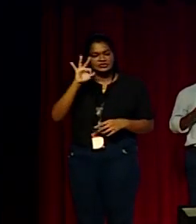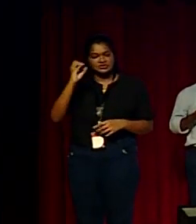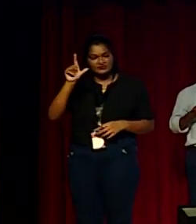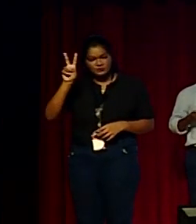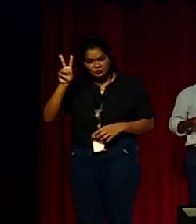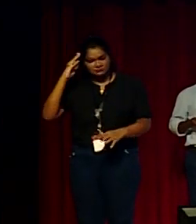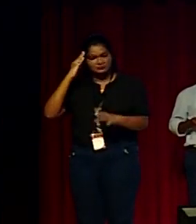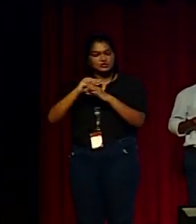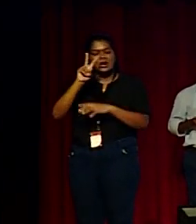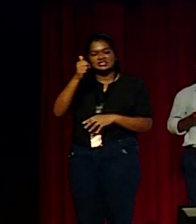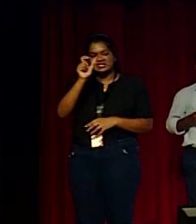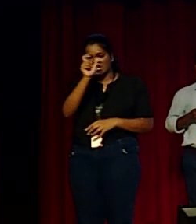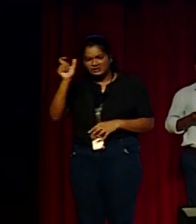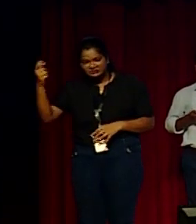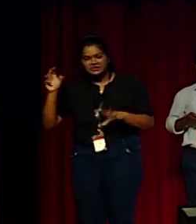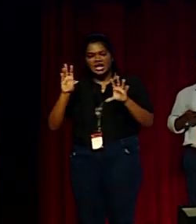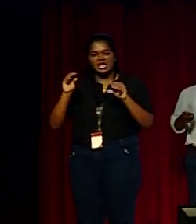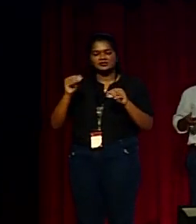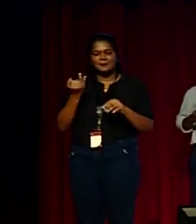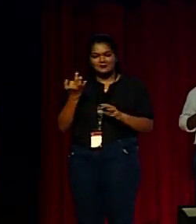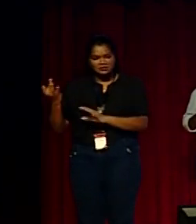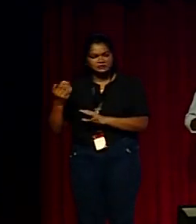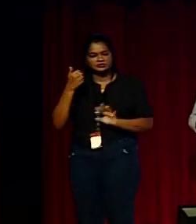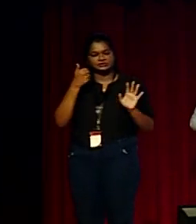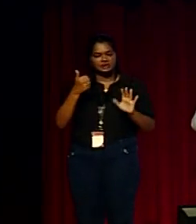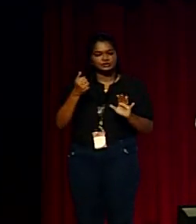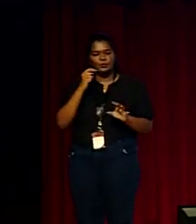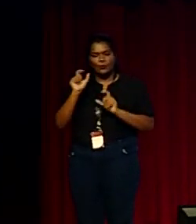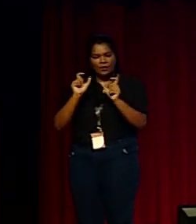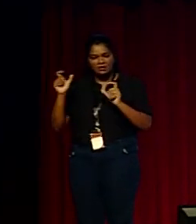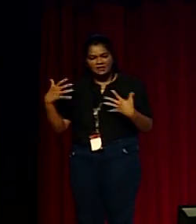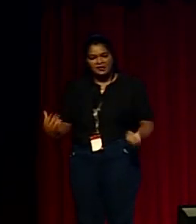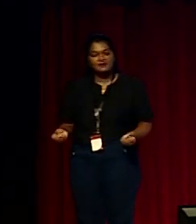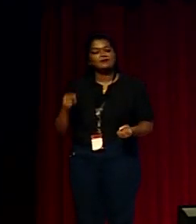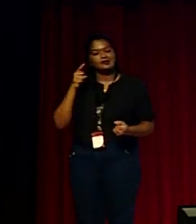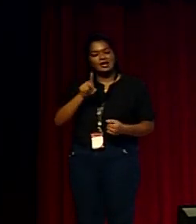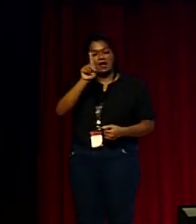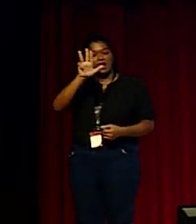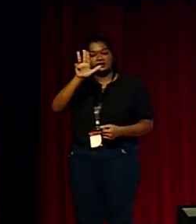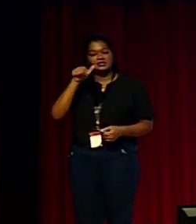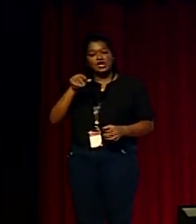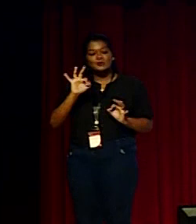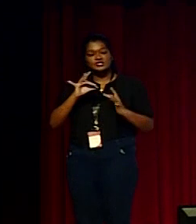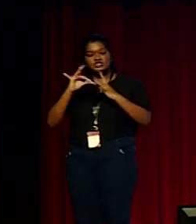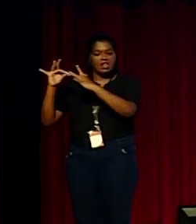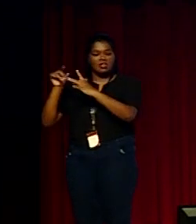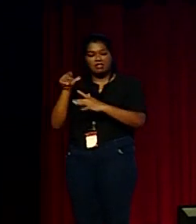words, 6 suggested sentences, and 19 spatial symbols are arranged. So these 19 symbols